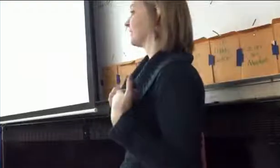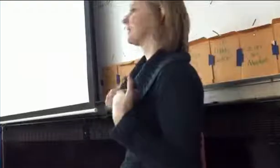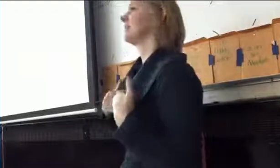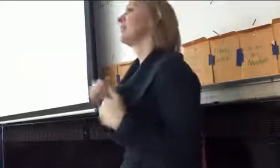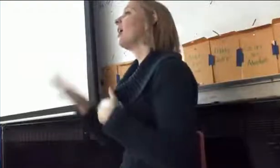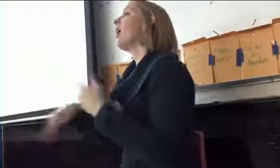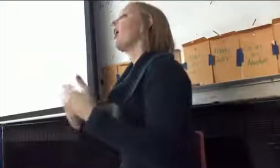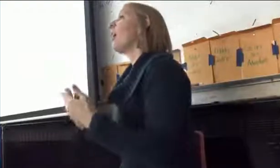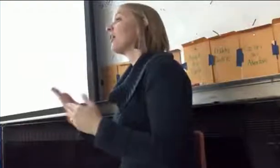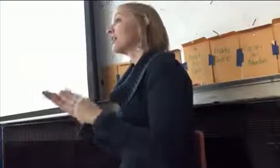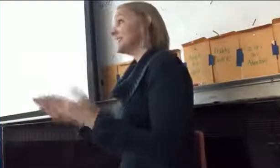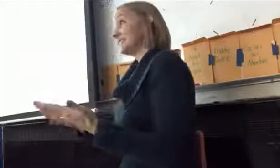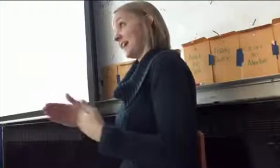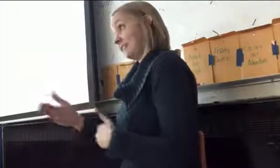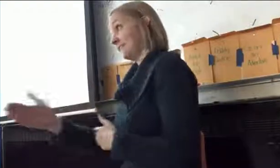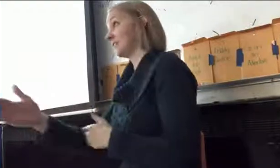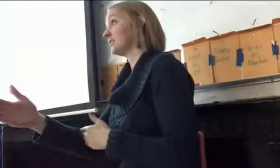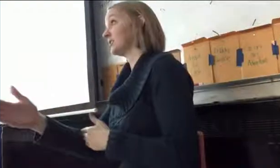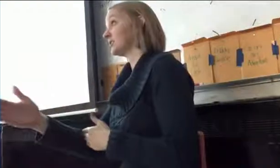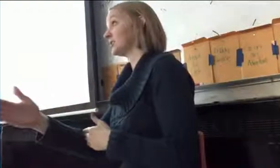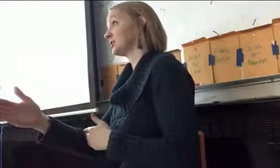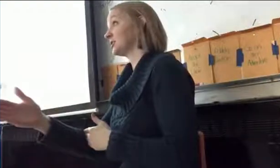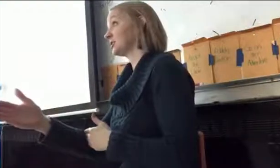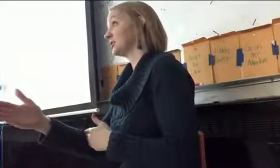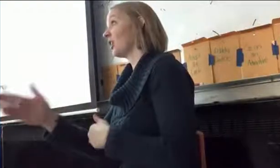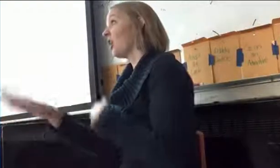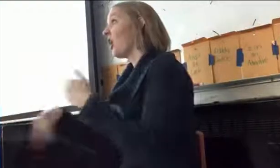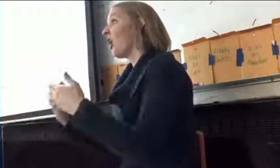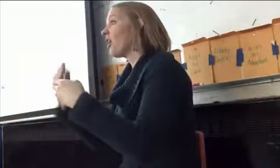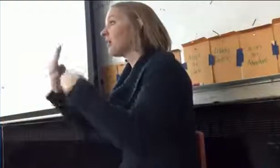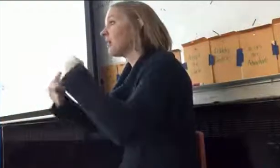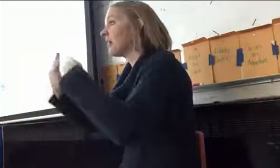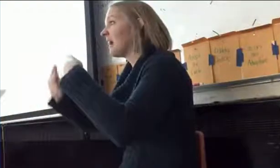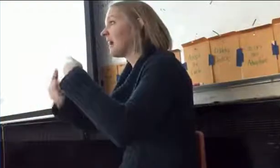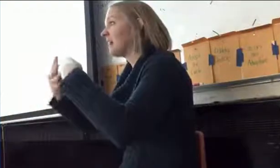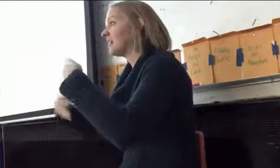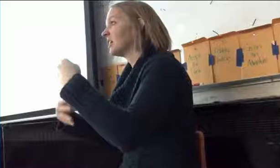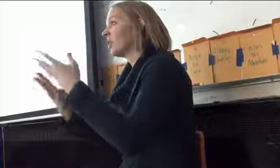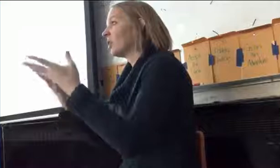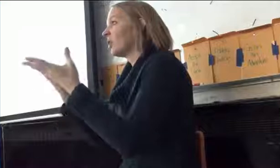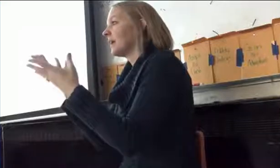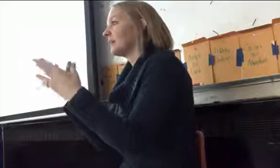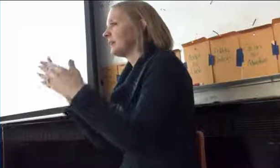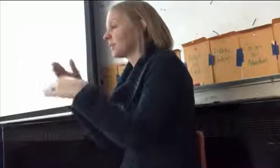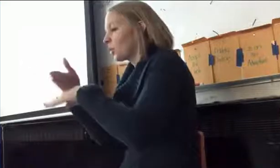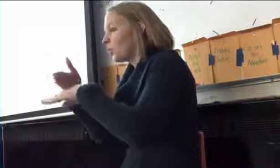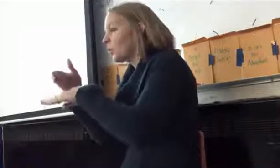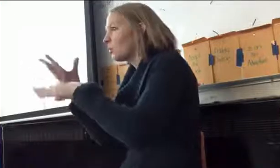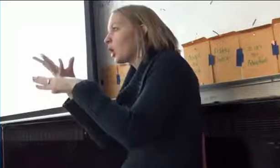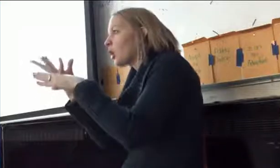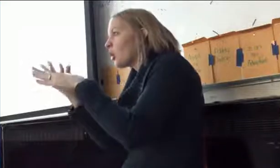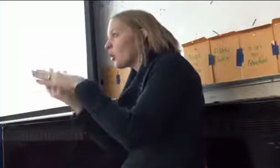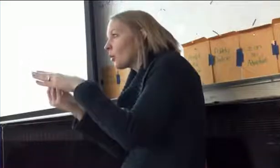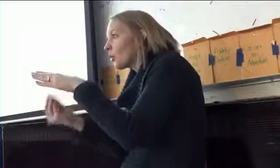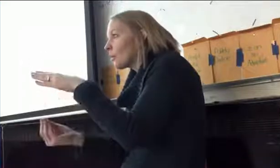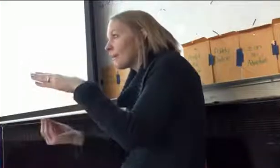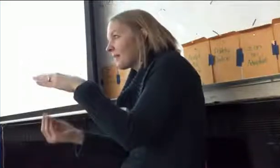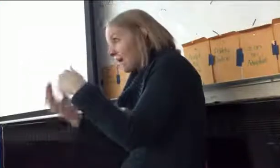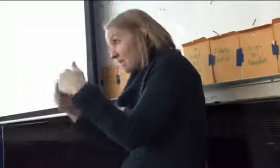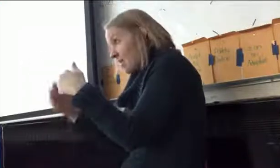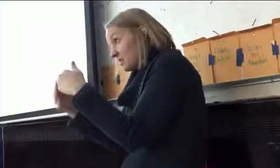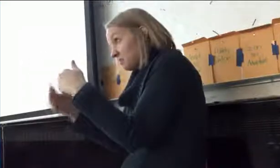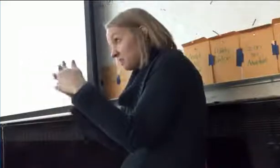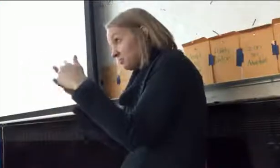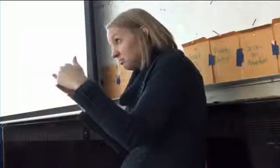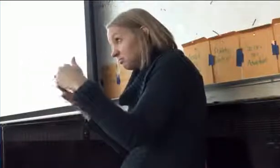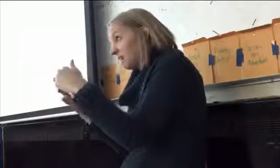all of these dead fish, all the blood soaks up into the wood like a giant sponge. That blood